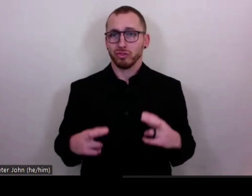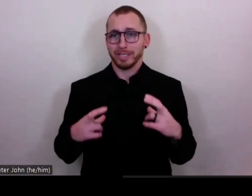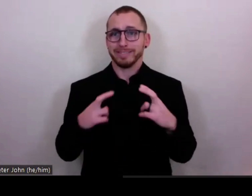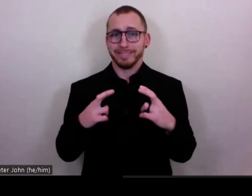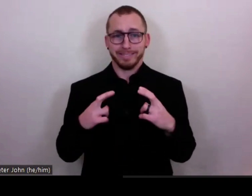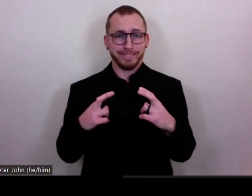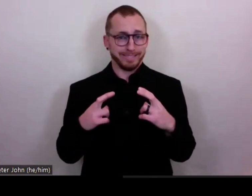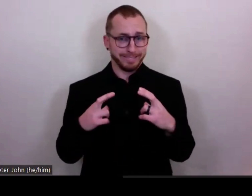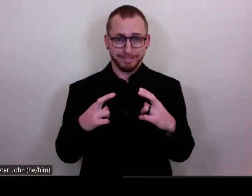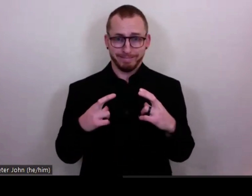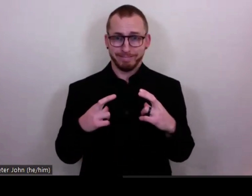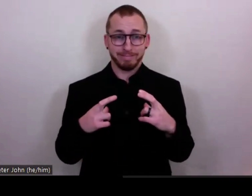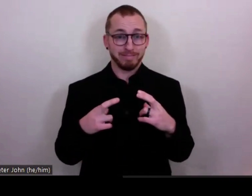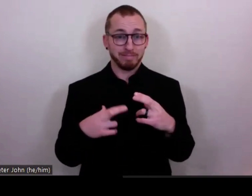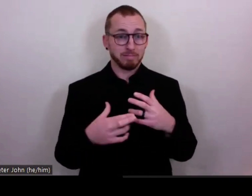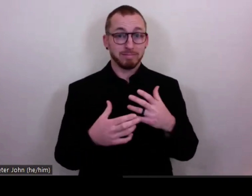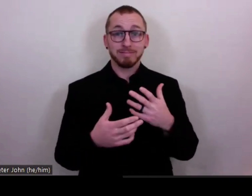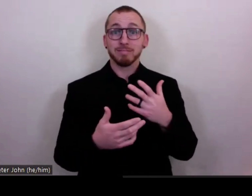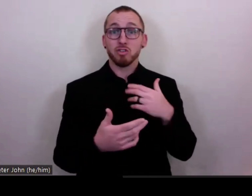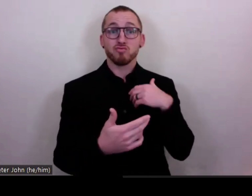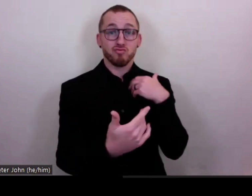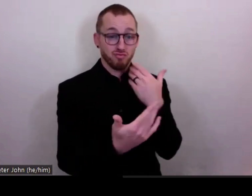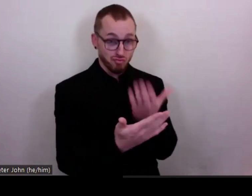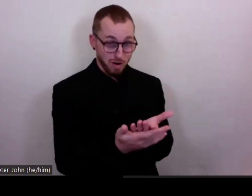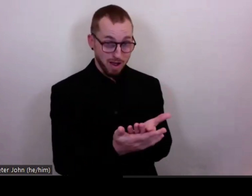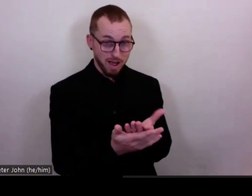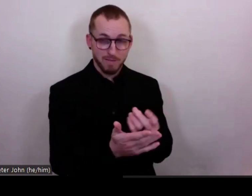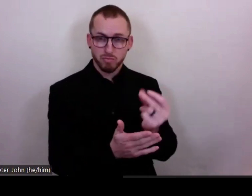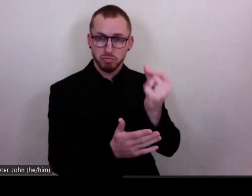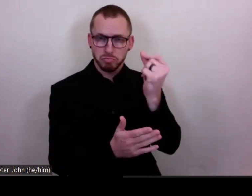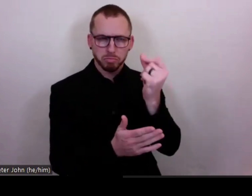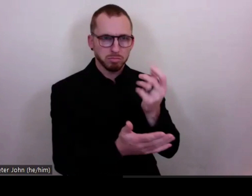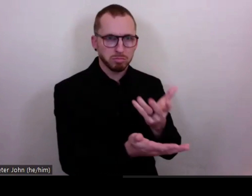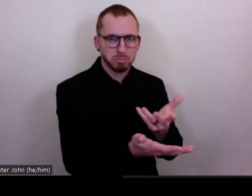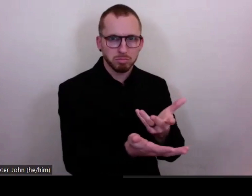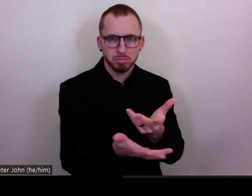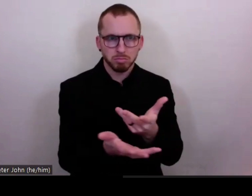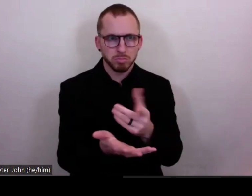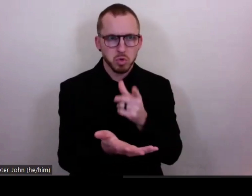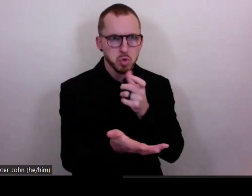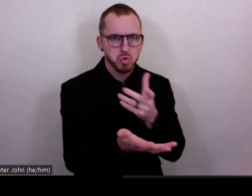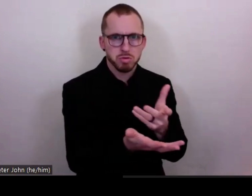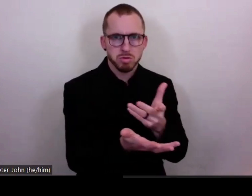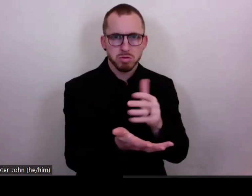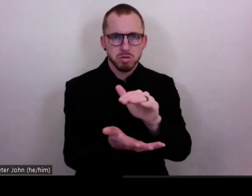with from the moment they show up in the facility.